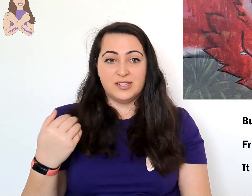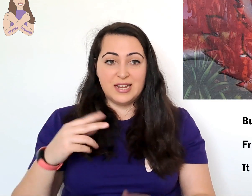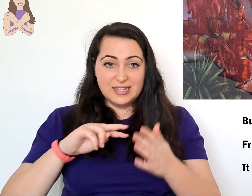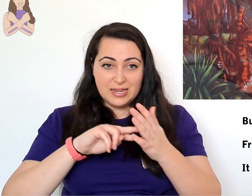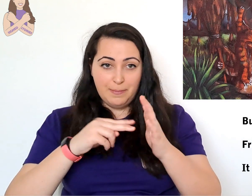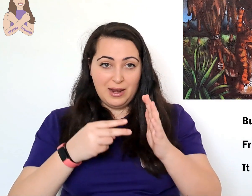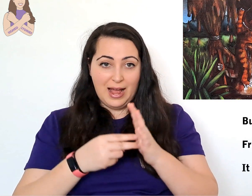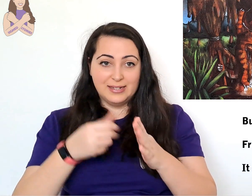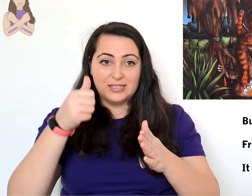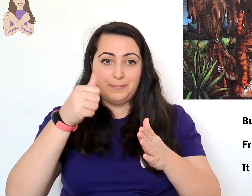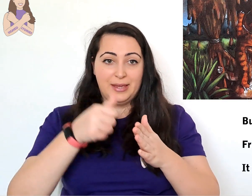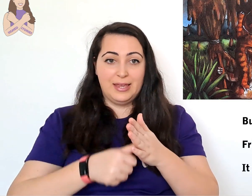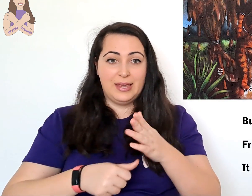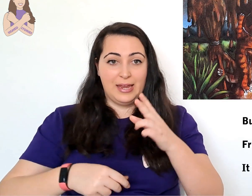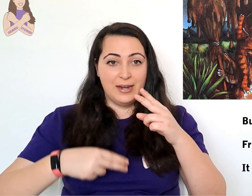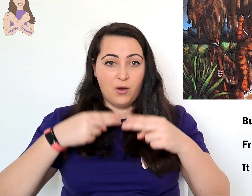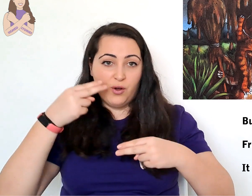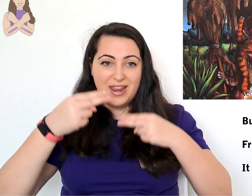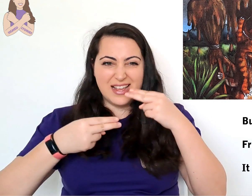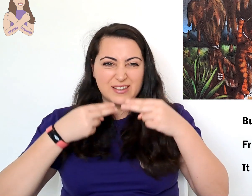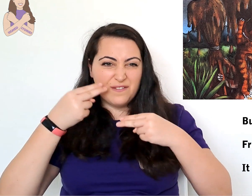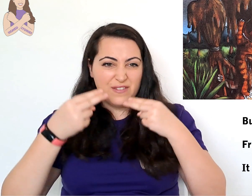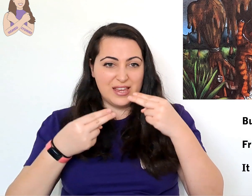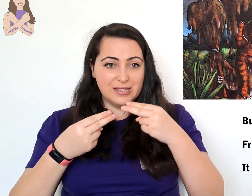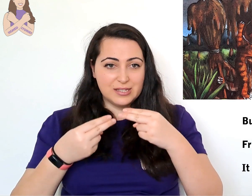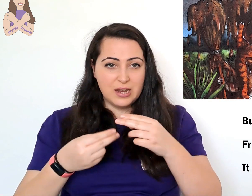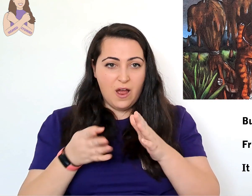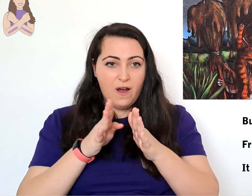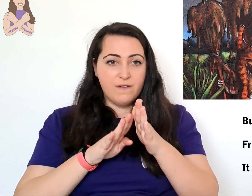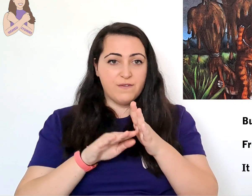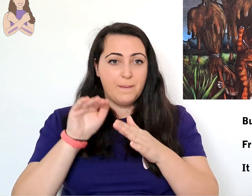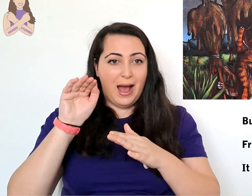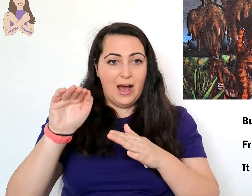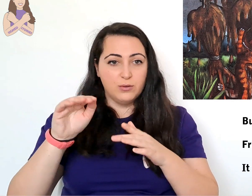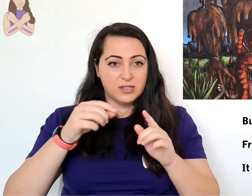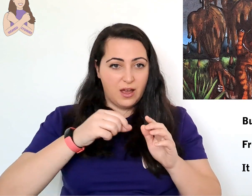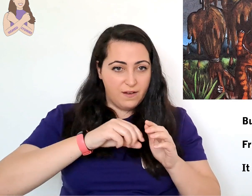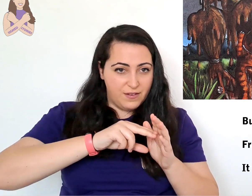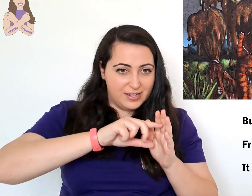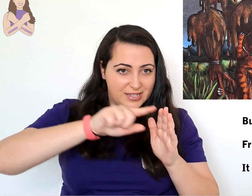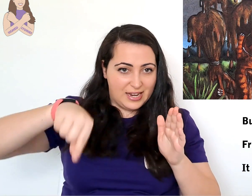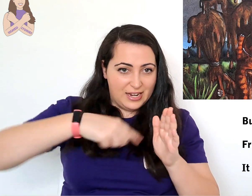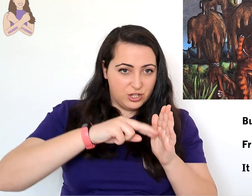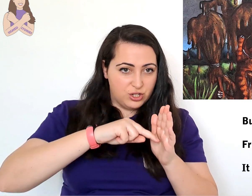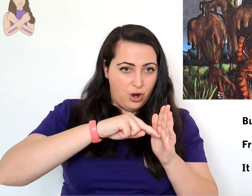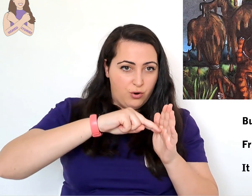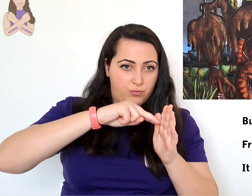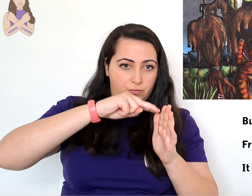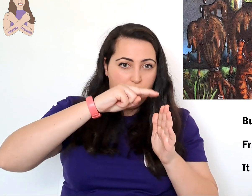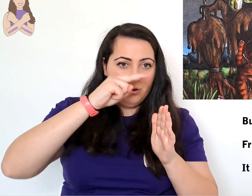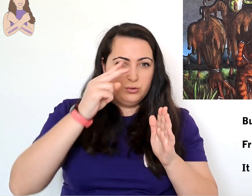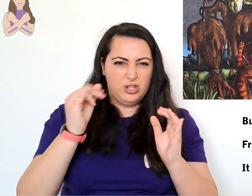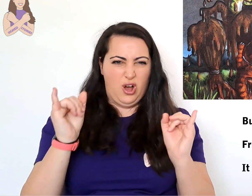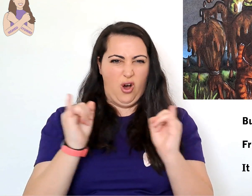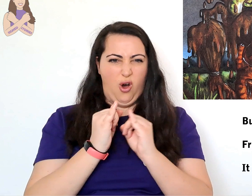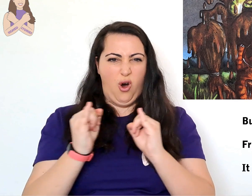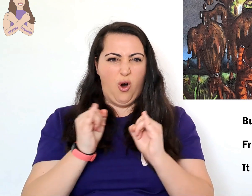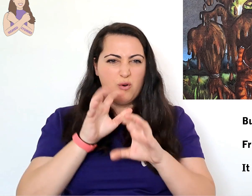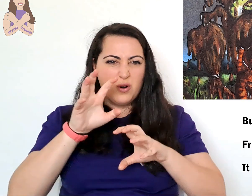as he planned to begin on his feast, from out of a ditch rose a